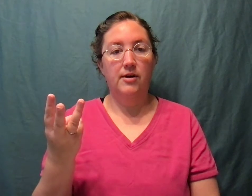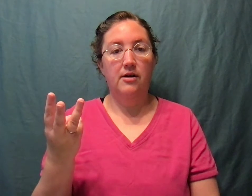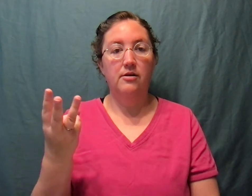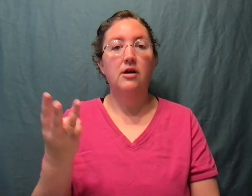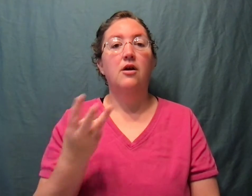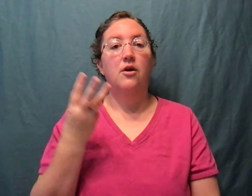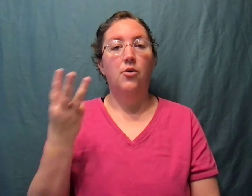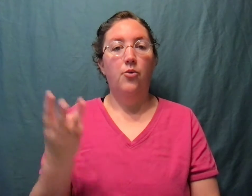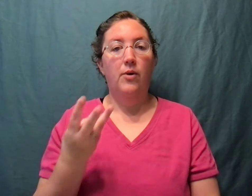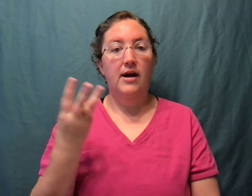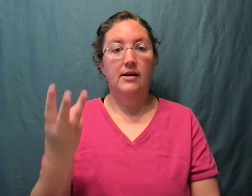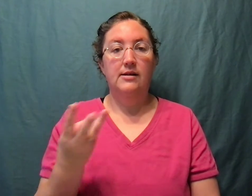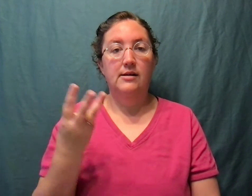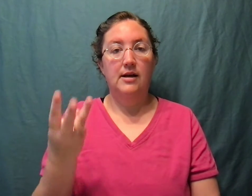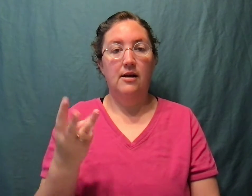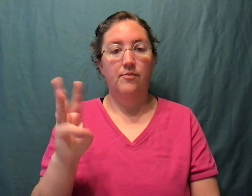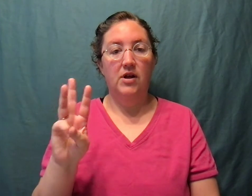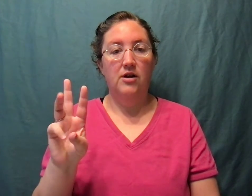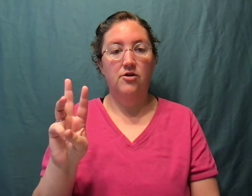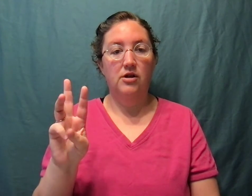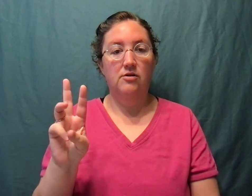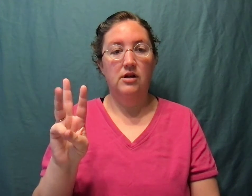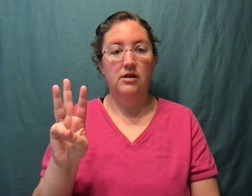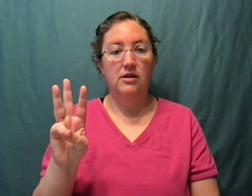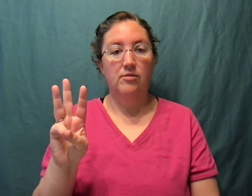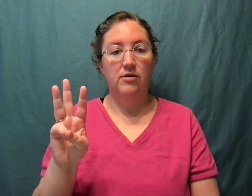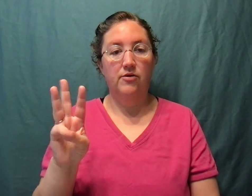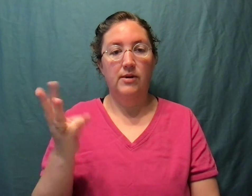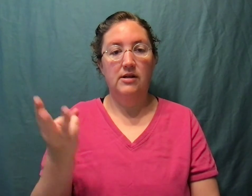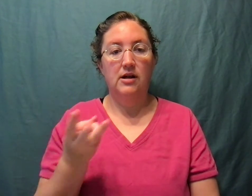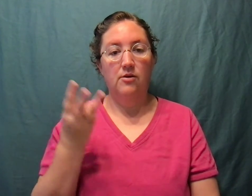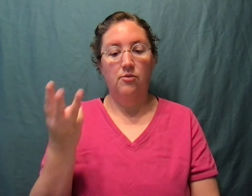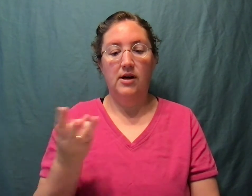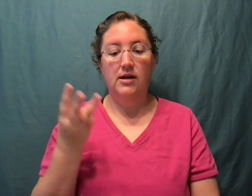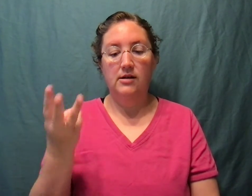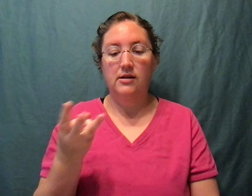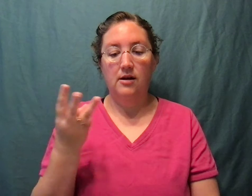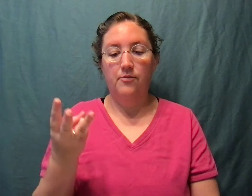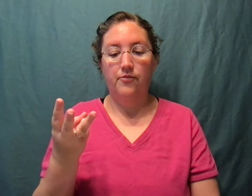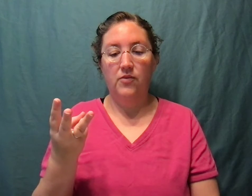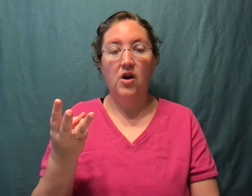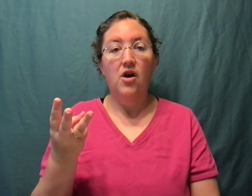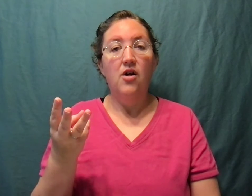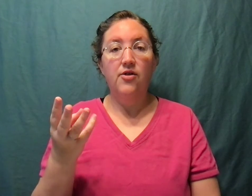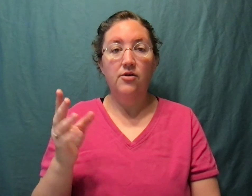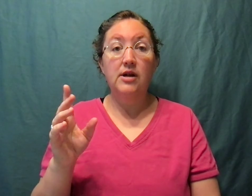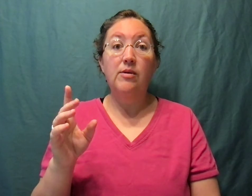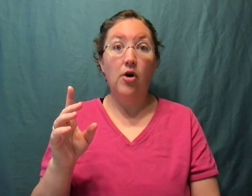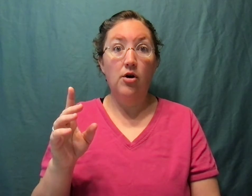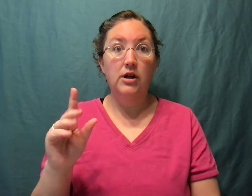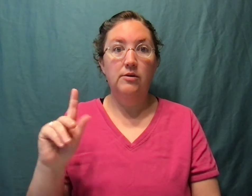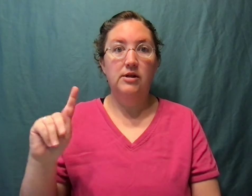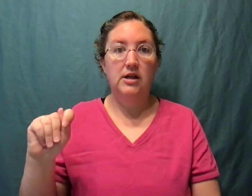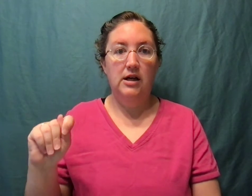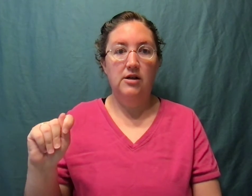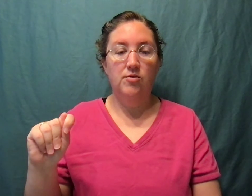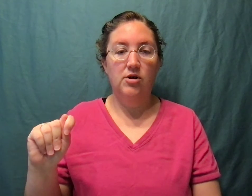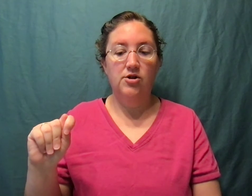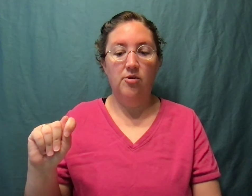around. Wednesday. And I usually use this W for Wednesday. Wednesday. Thursday, we've already used T, so we're going to start with